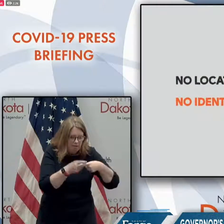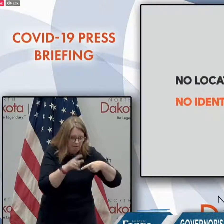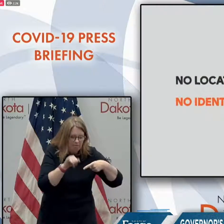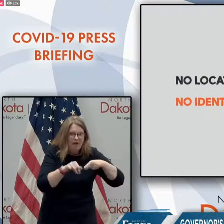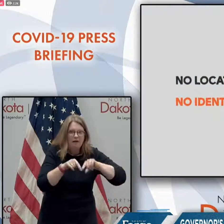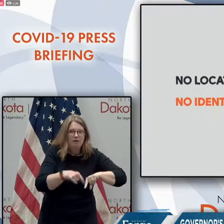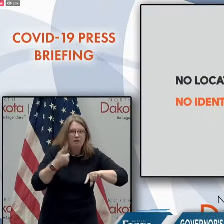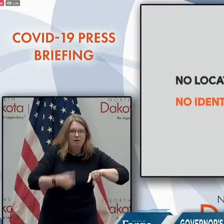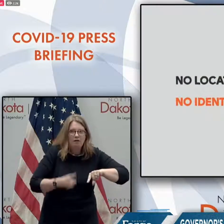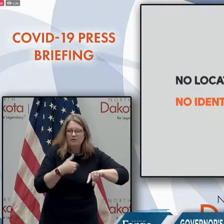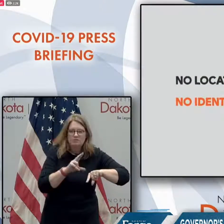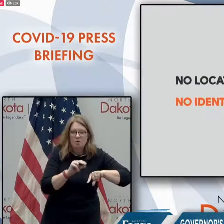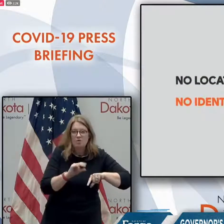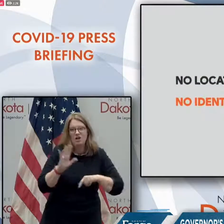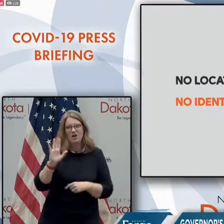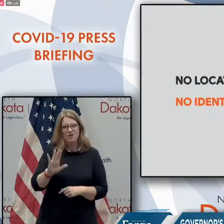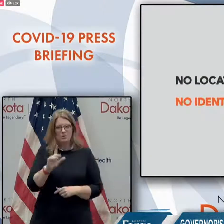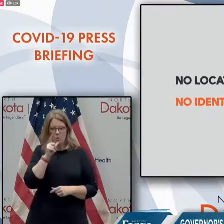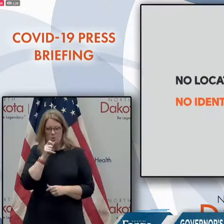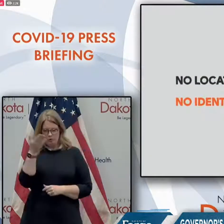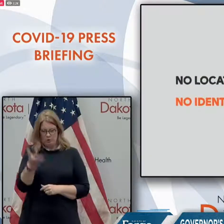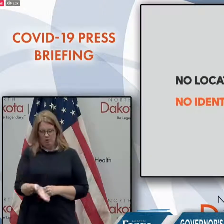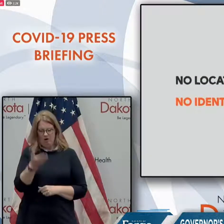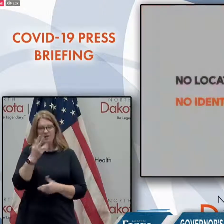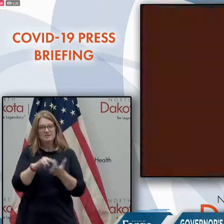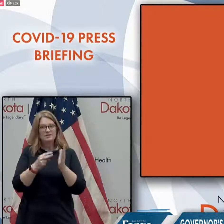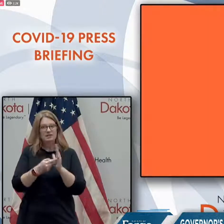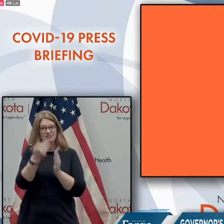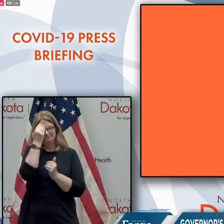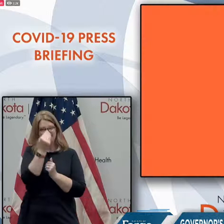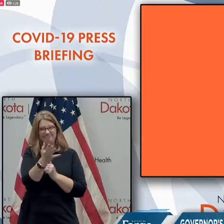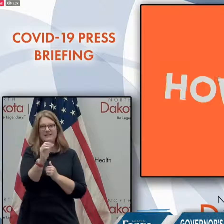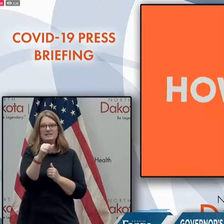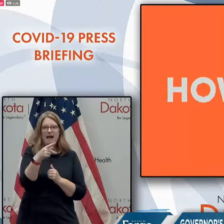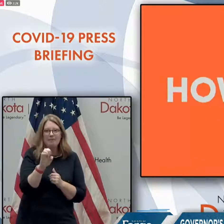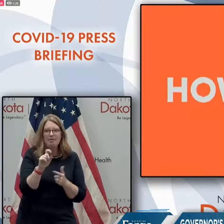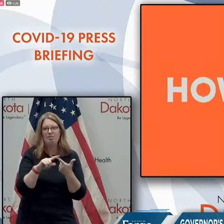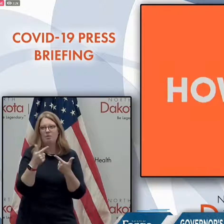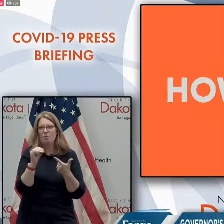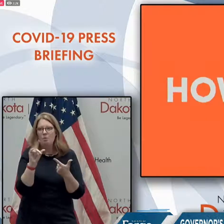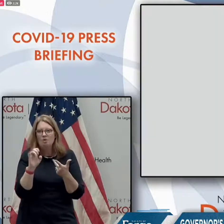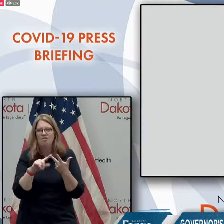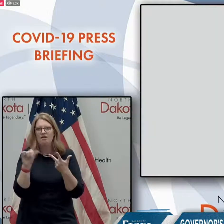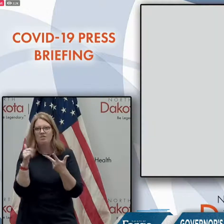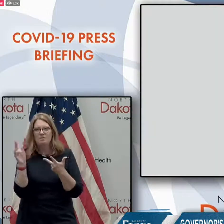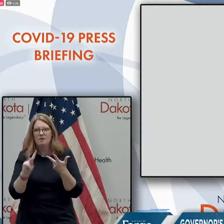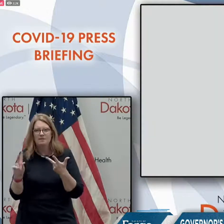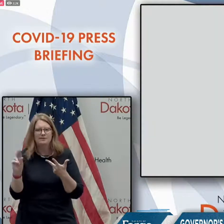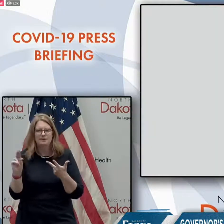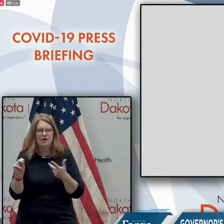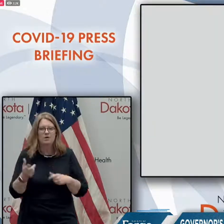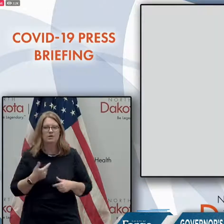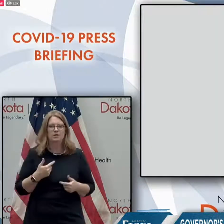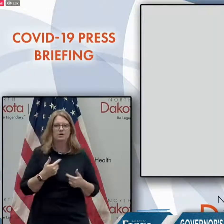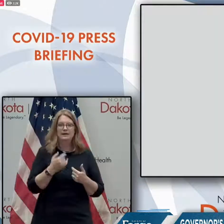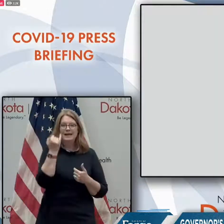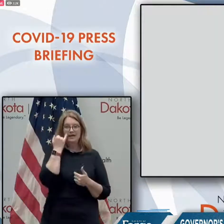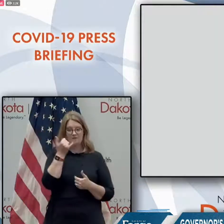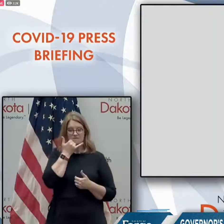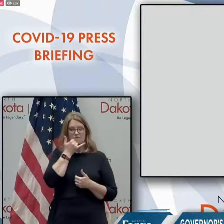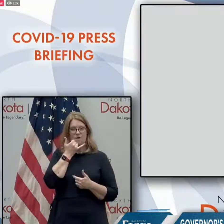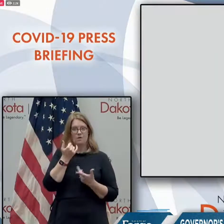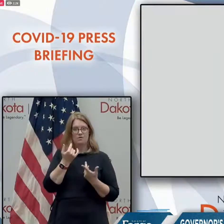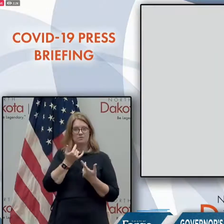share your identity with Google, Apple, or other users. Here's how that works. For every phone that's opted in, our